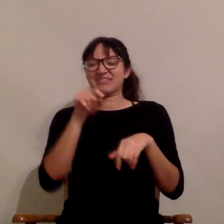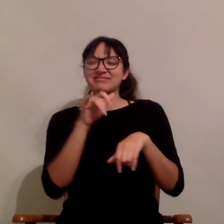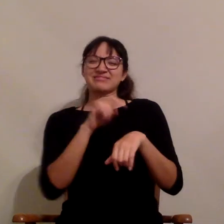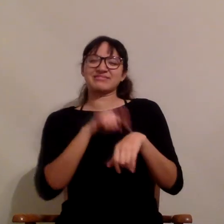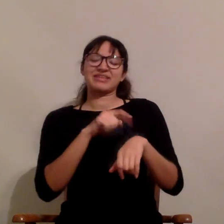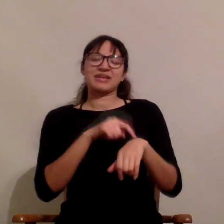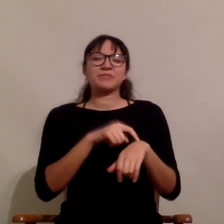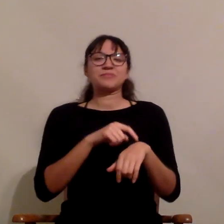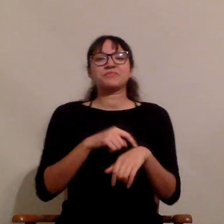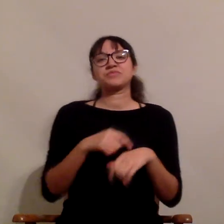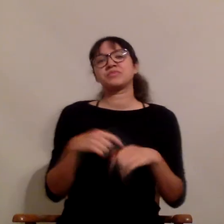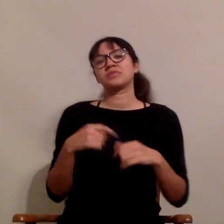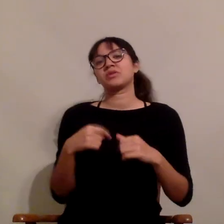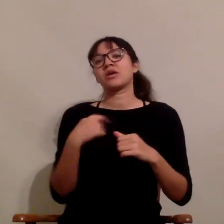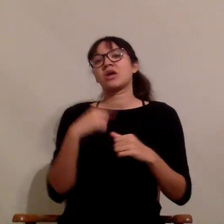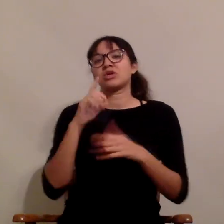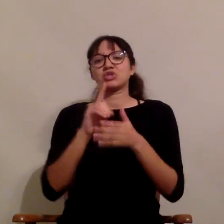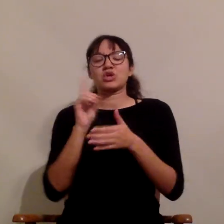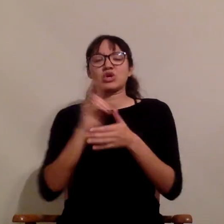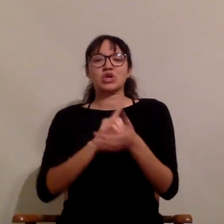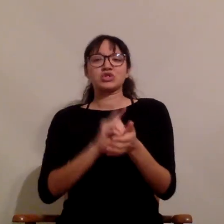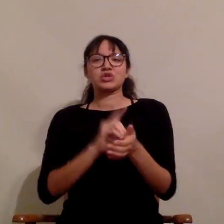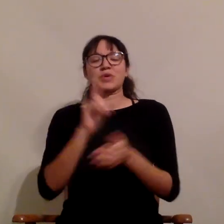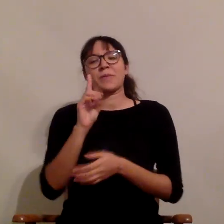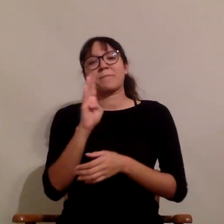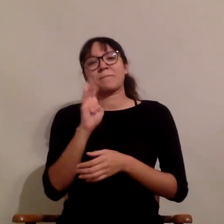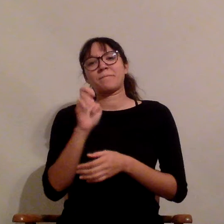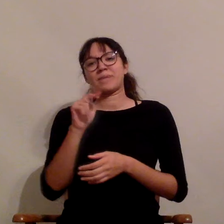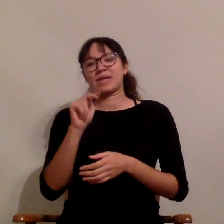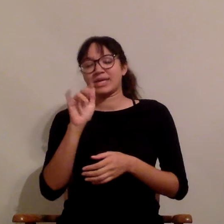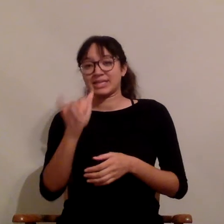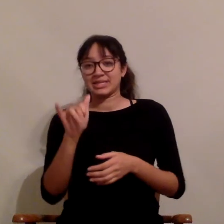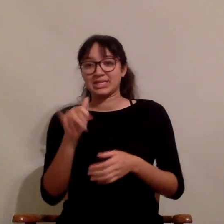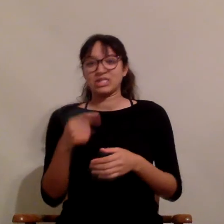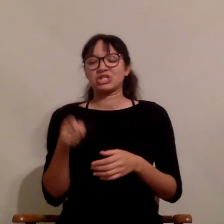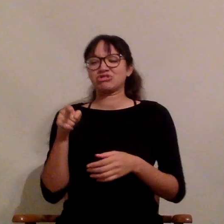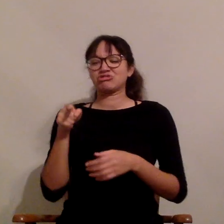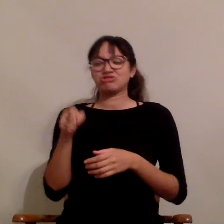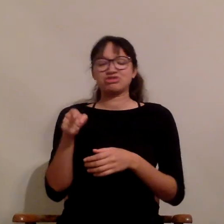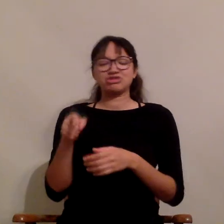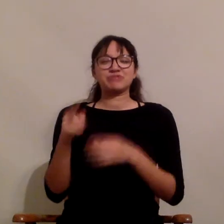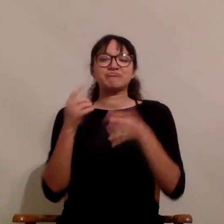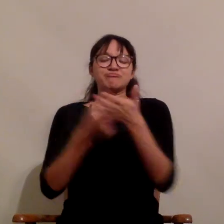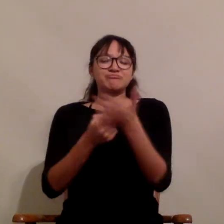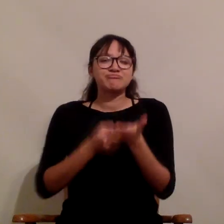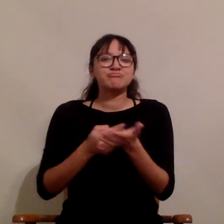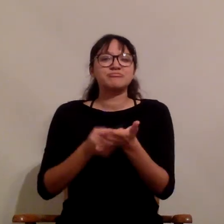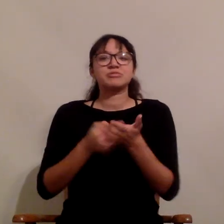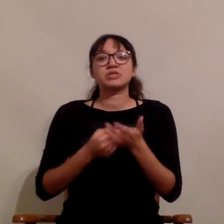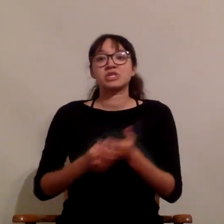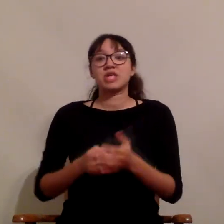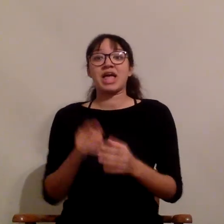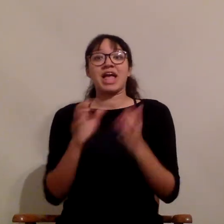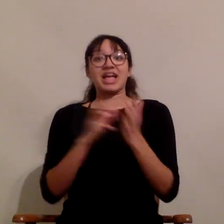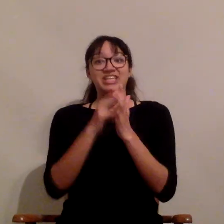University, where she talked about how bacterial cells communicate with each other based on their population density